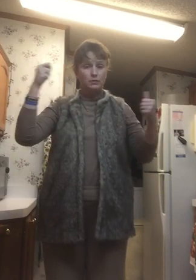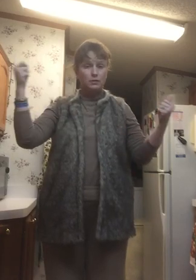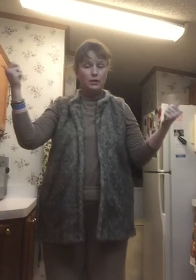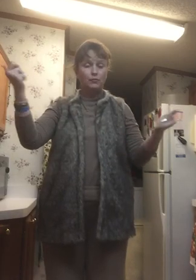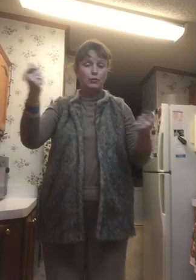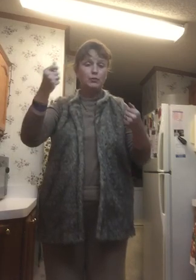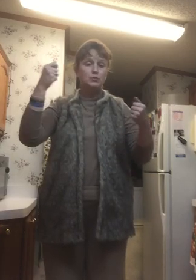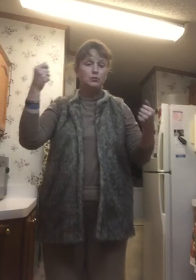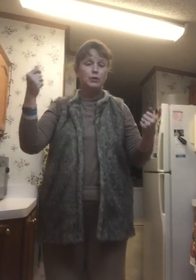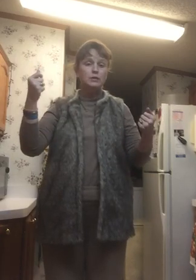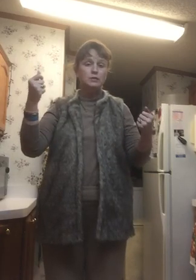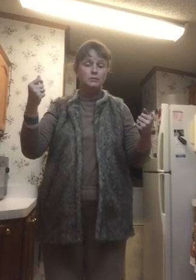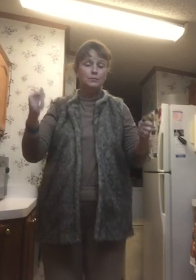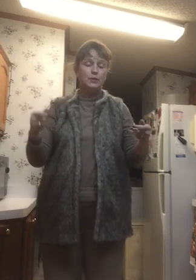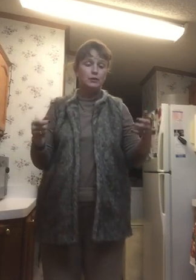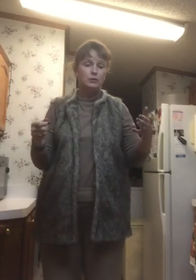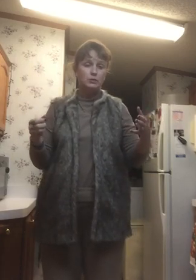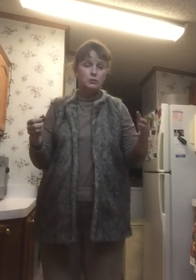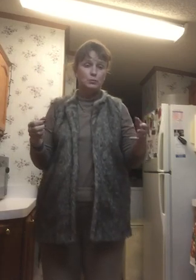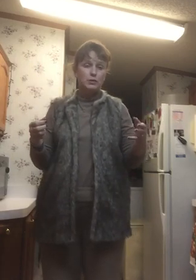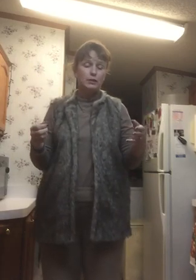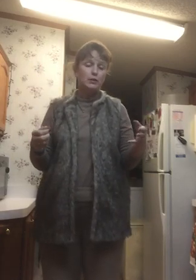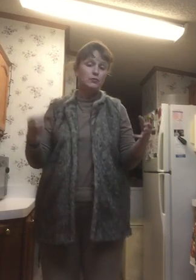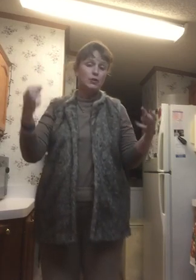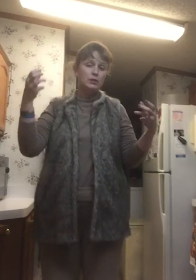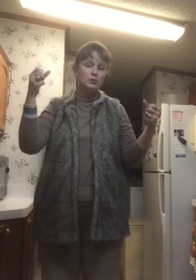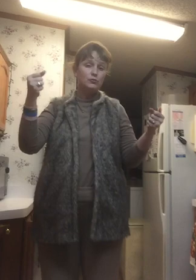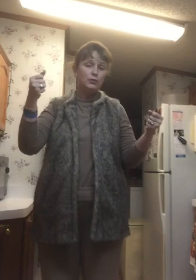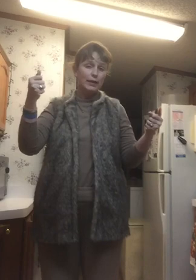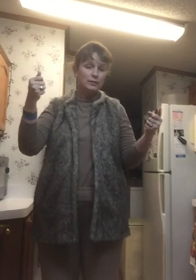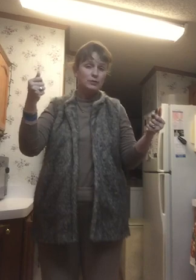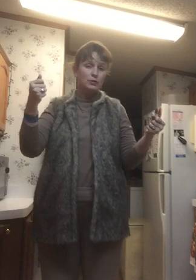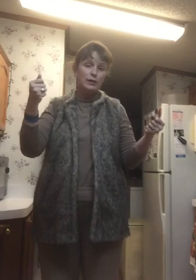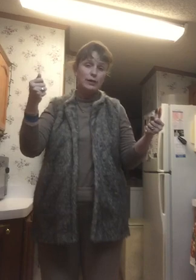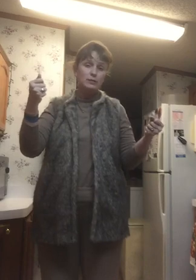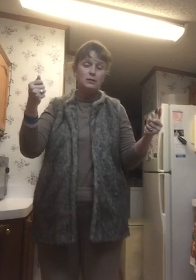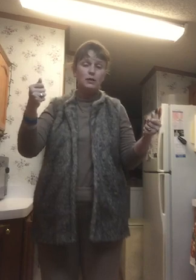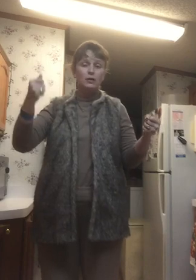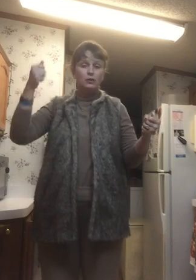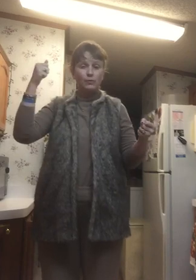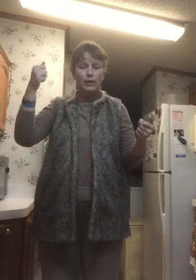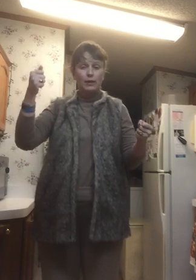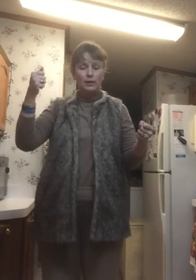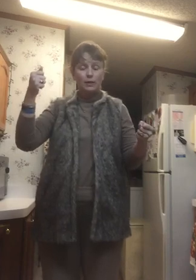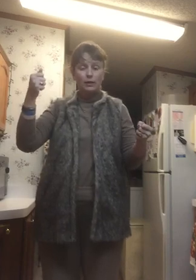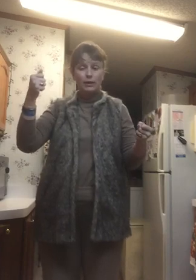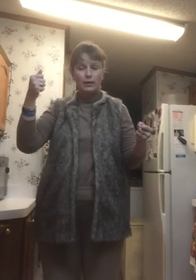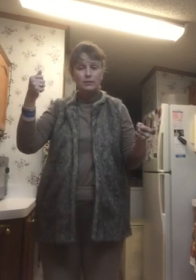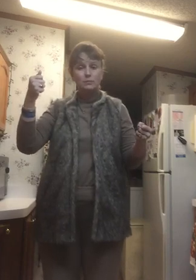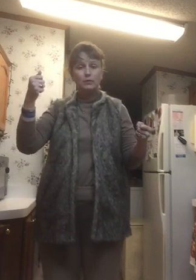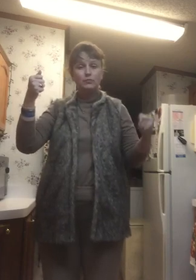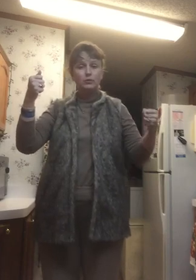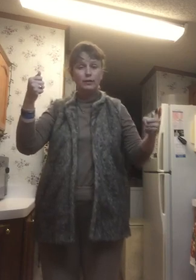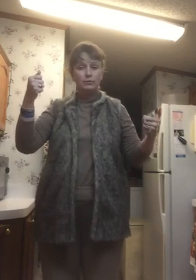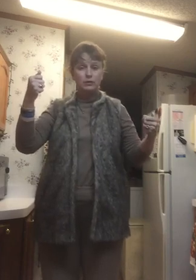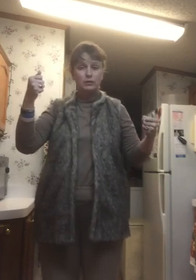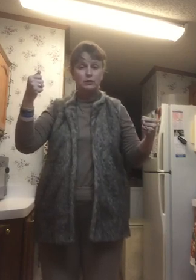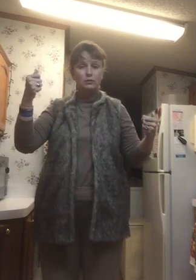rejoice. And for rejoice, just pretend like you've got two flags in your hand. Your right hand is above your left hand just a little